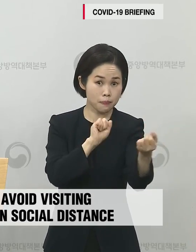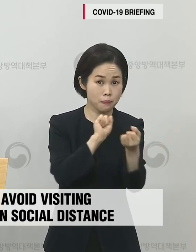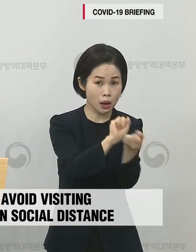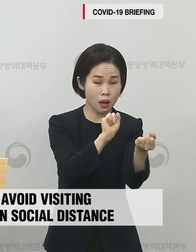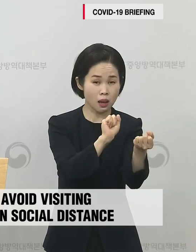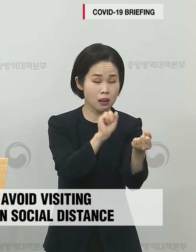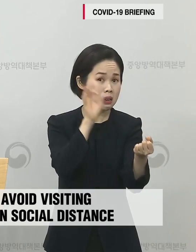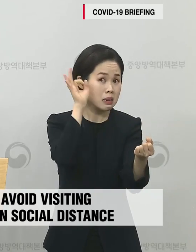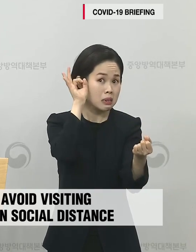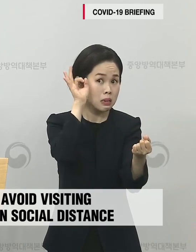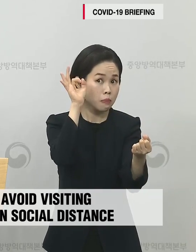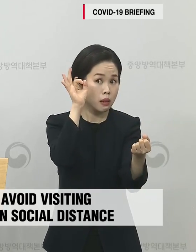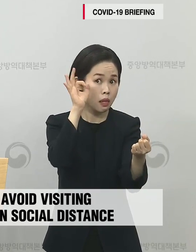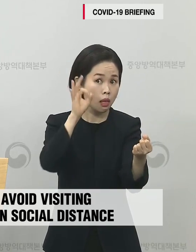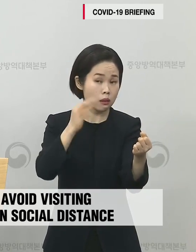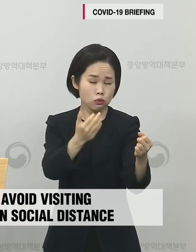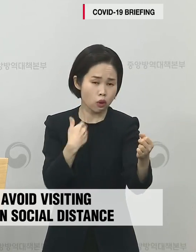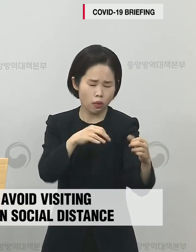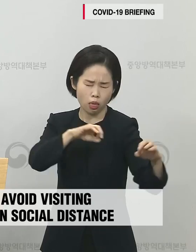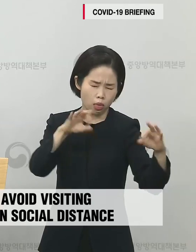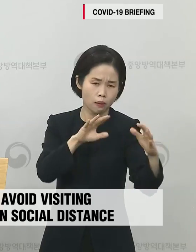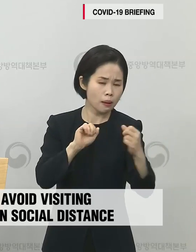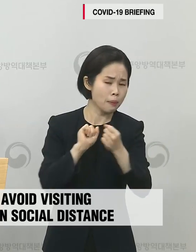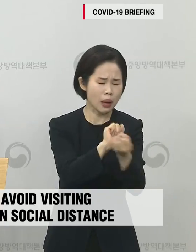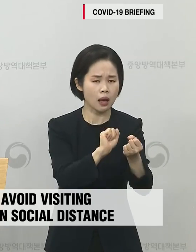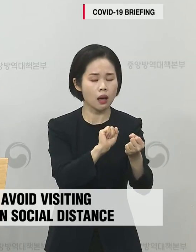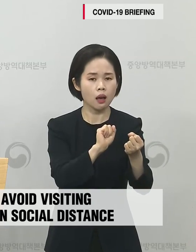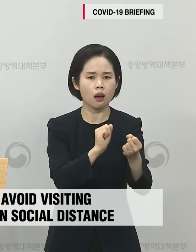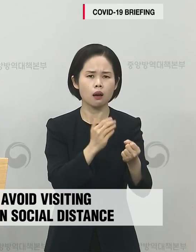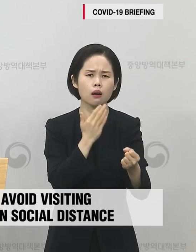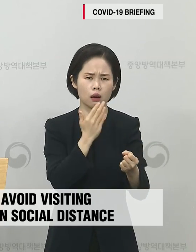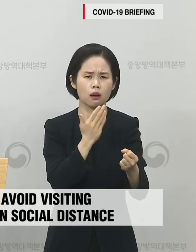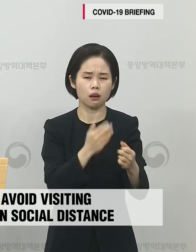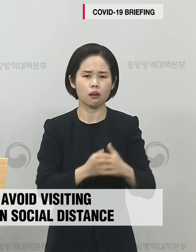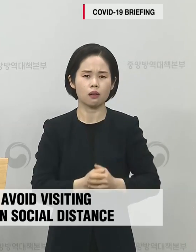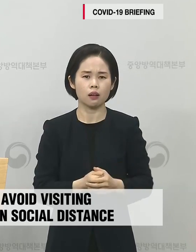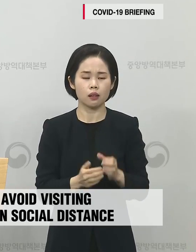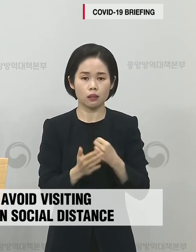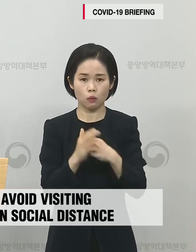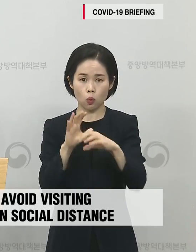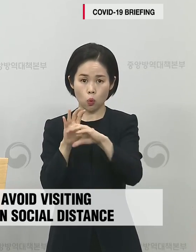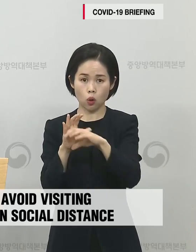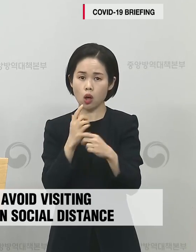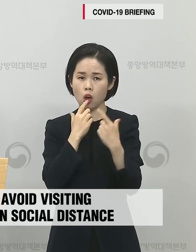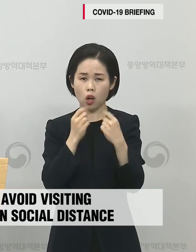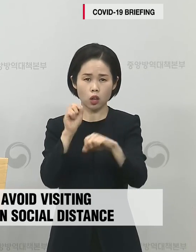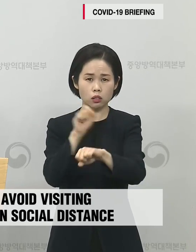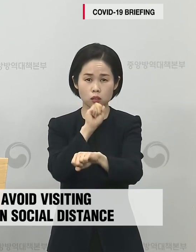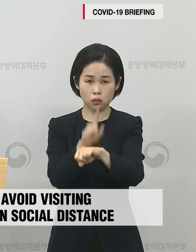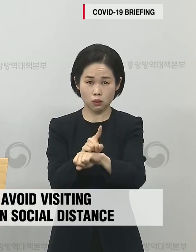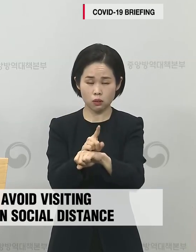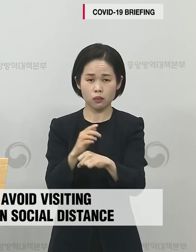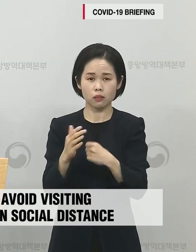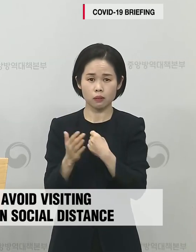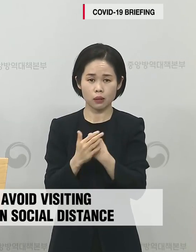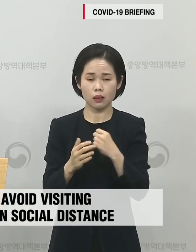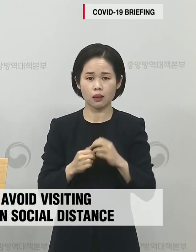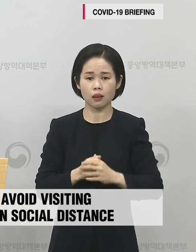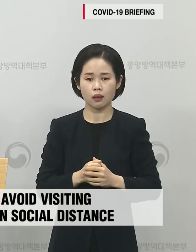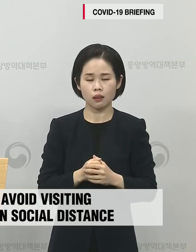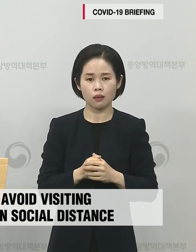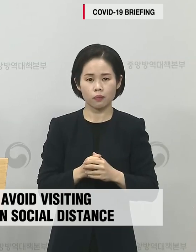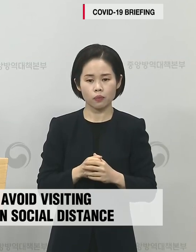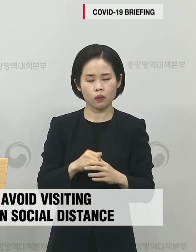that the virus can spread very fastly, even onto fourth hand of infections just within